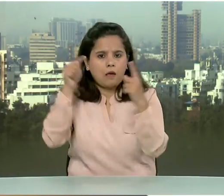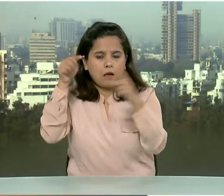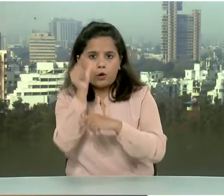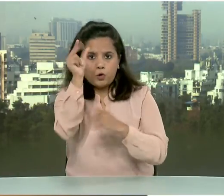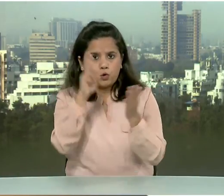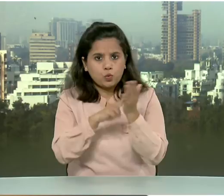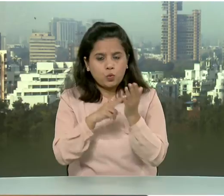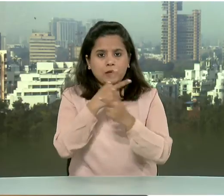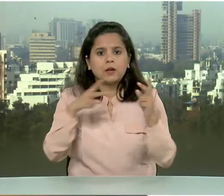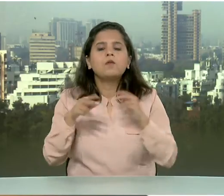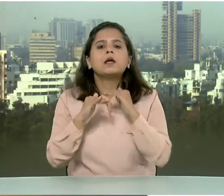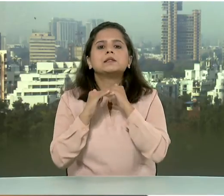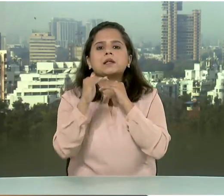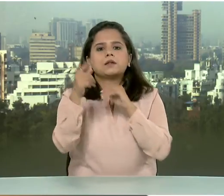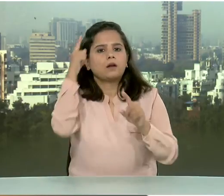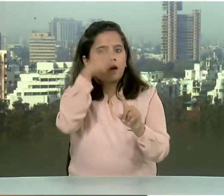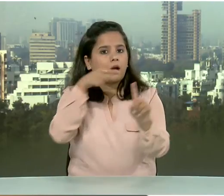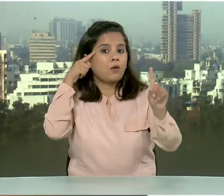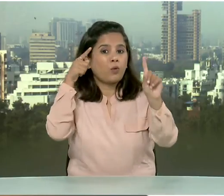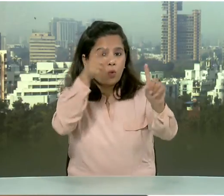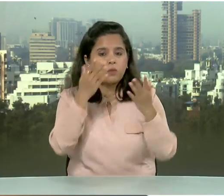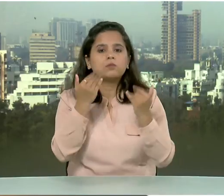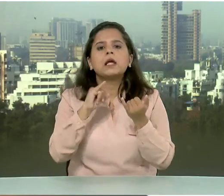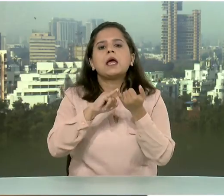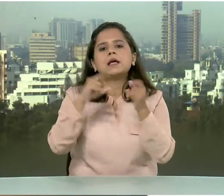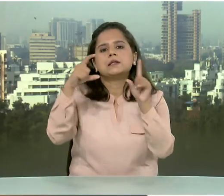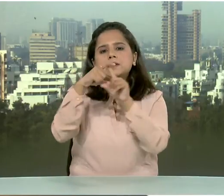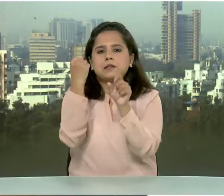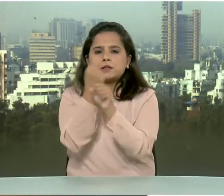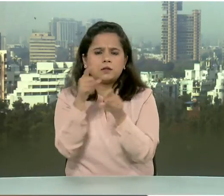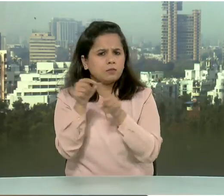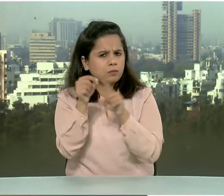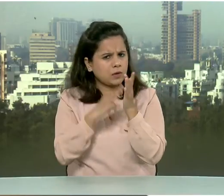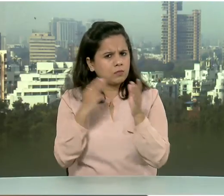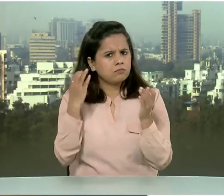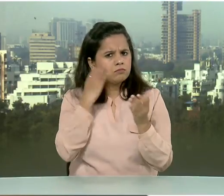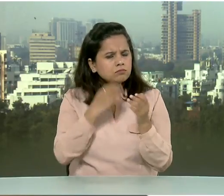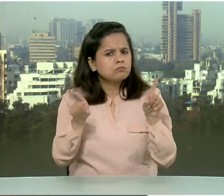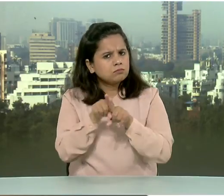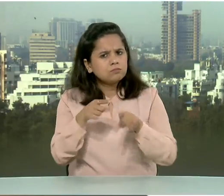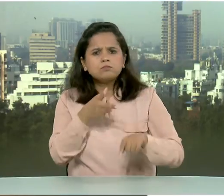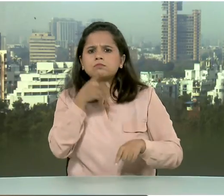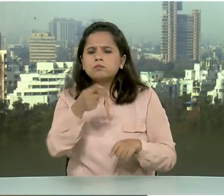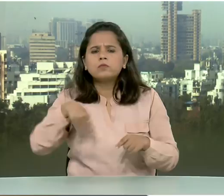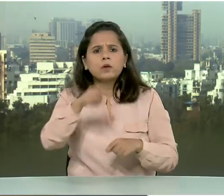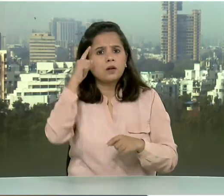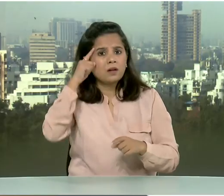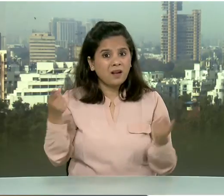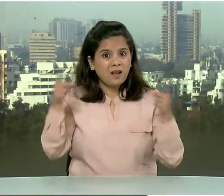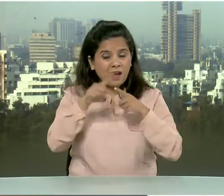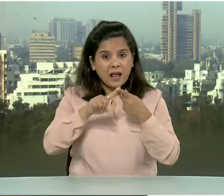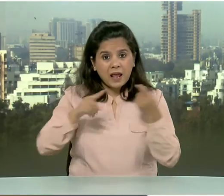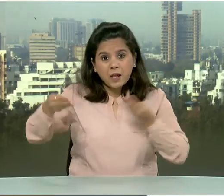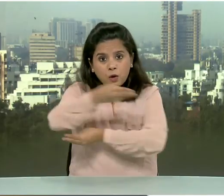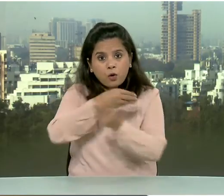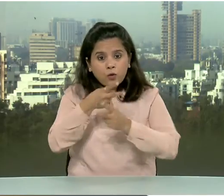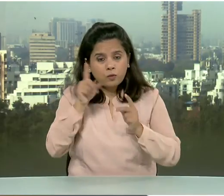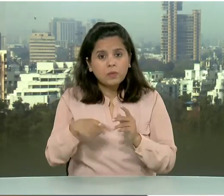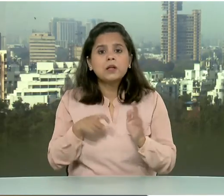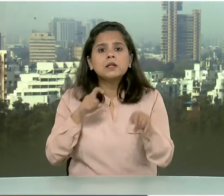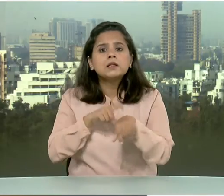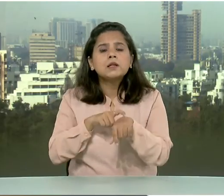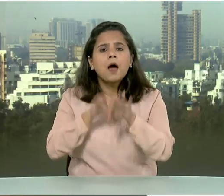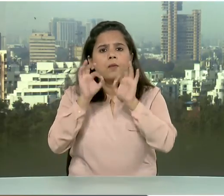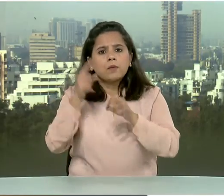Sustainable Development Goals Our Prime Minister also said that the concept of circular economy should be added and time-bound